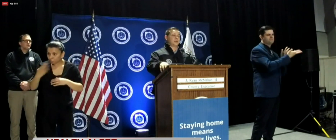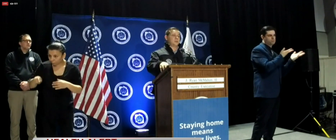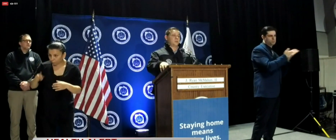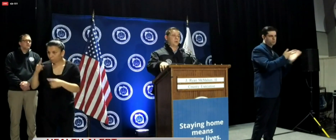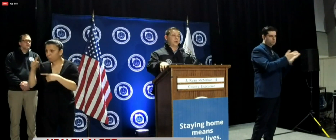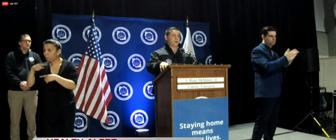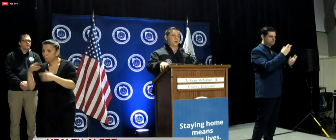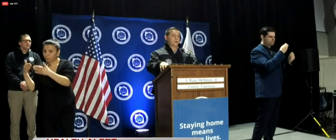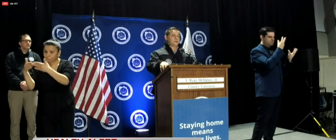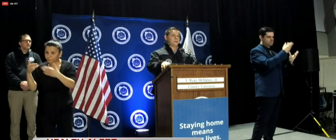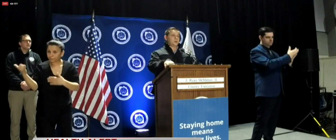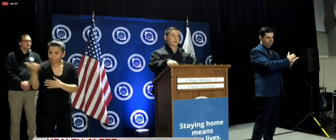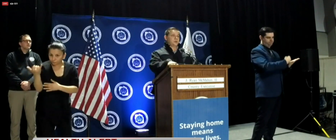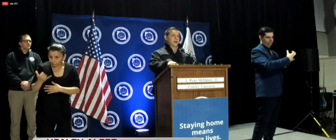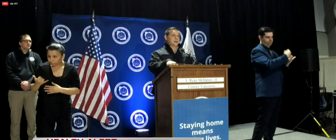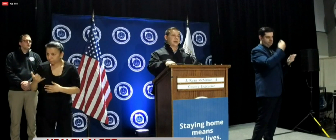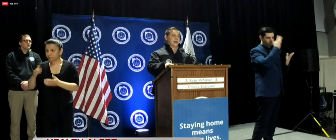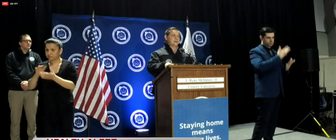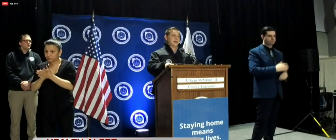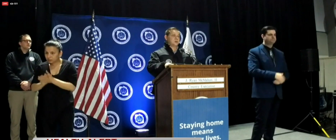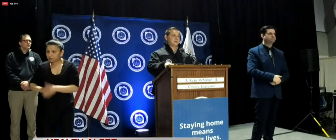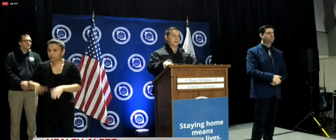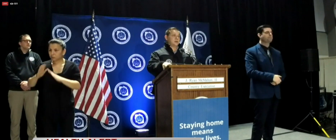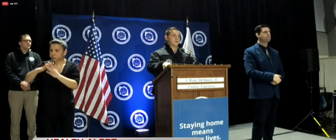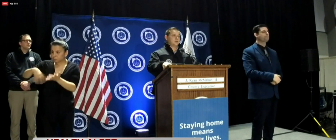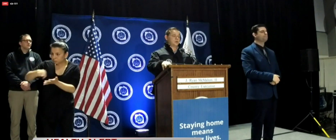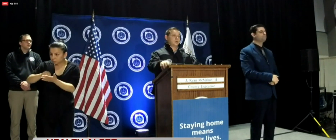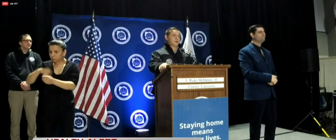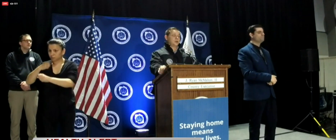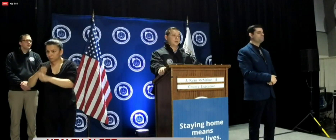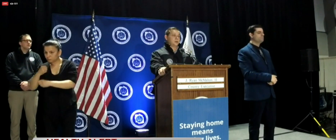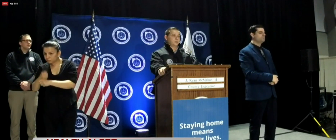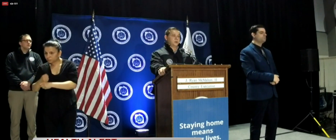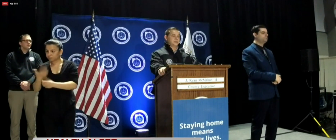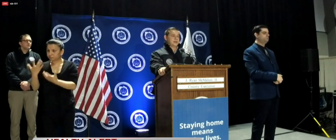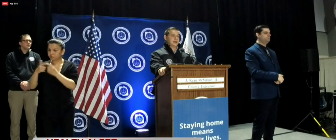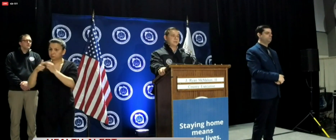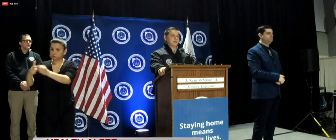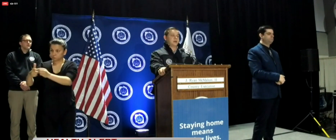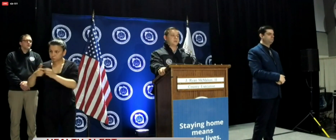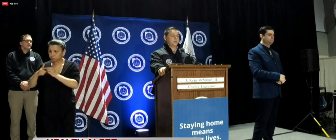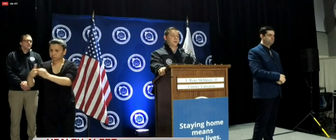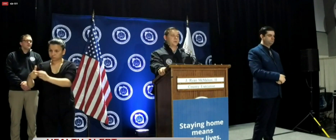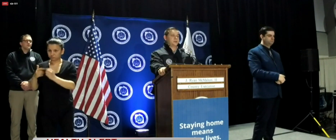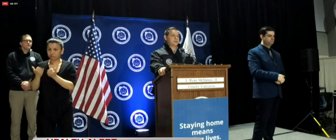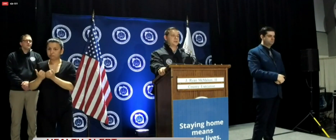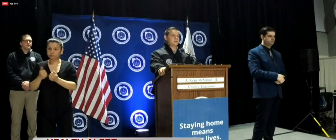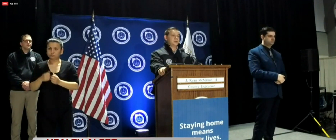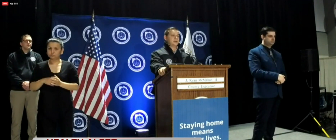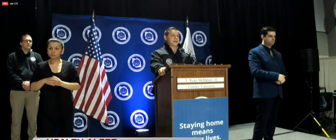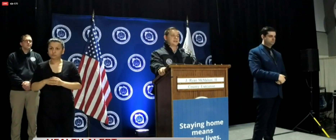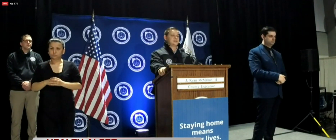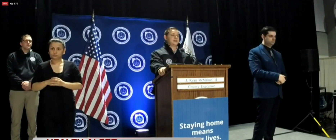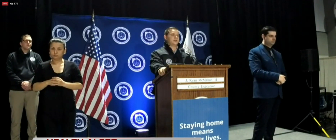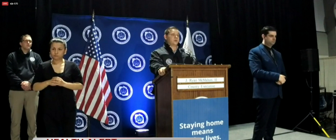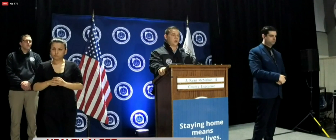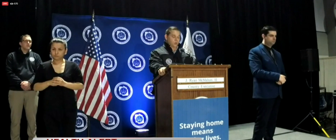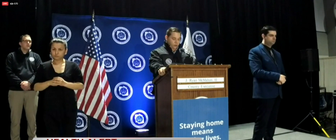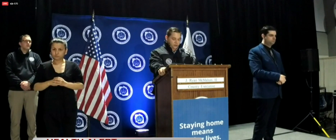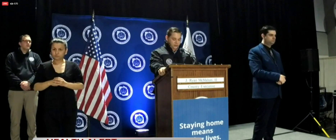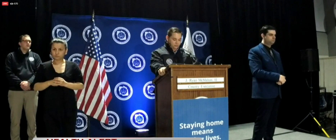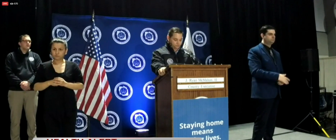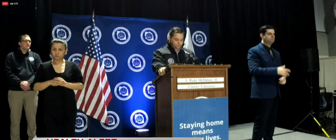at the same employer doesn't mean you had direct contact with that individual during the period of time that the health department is deemed necessary